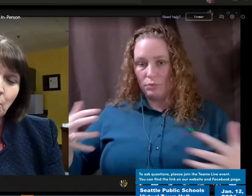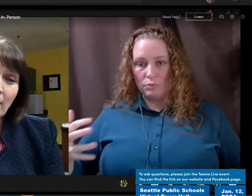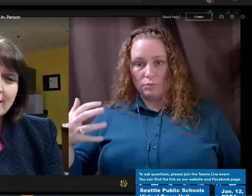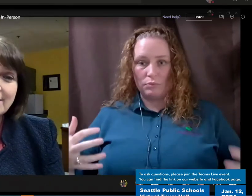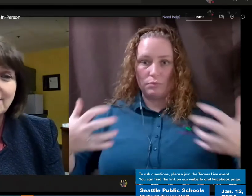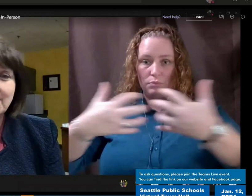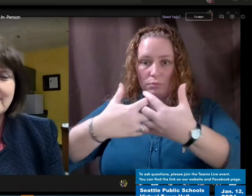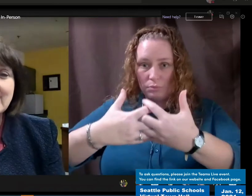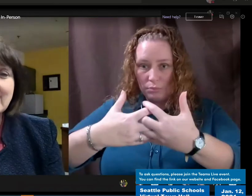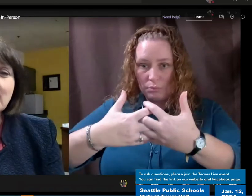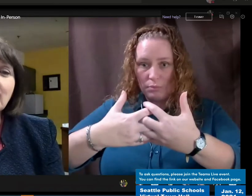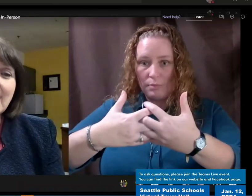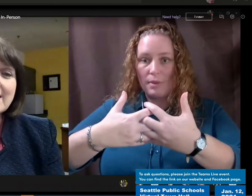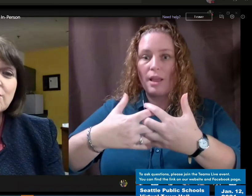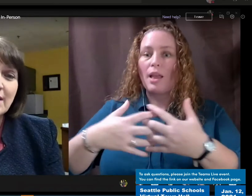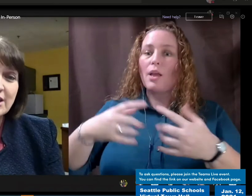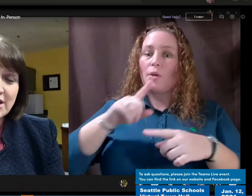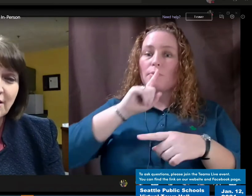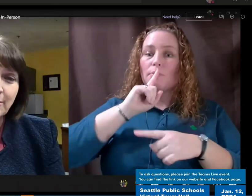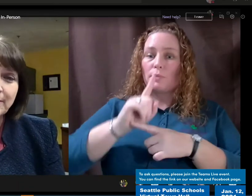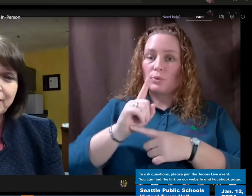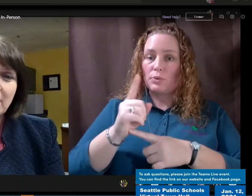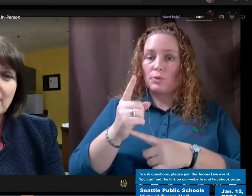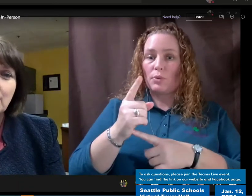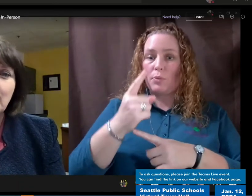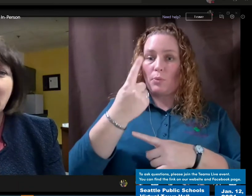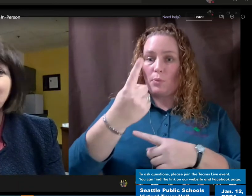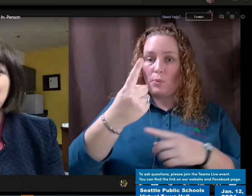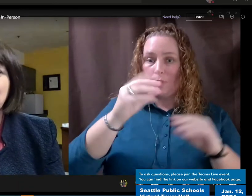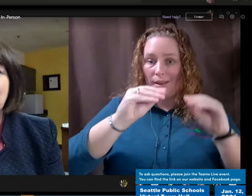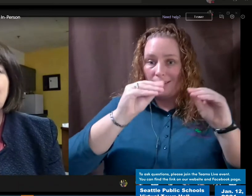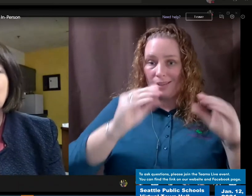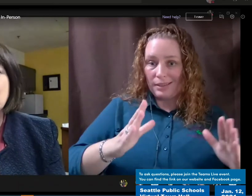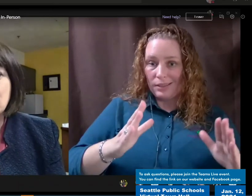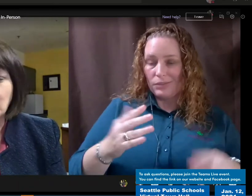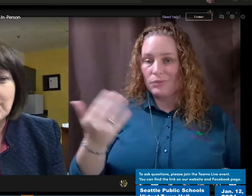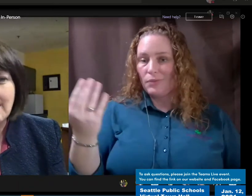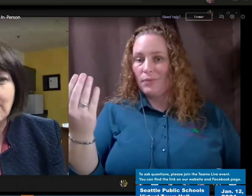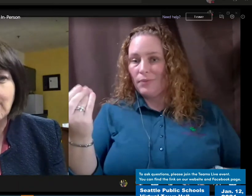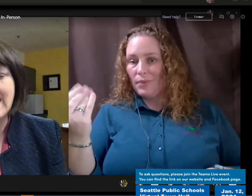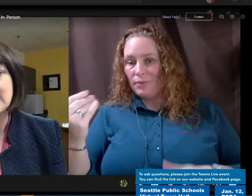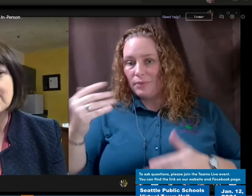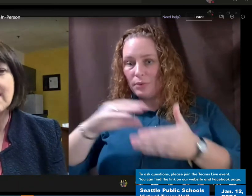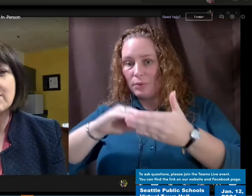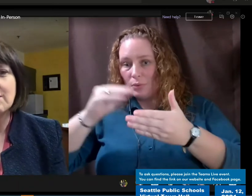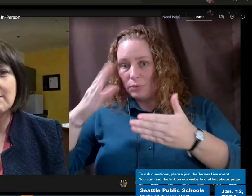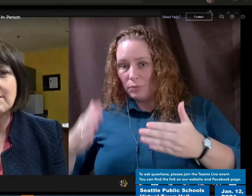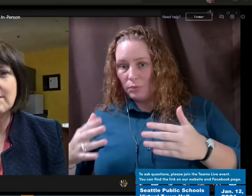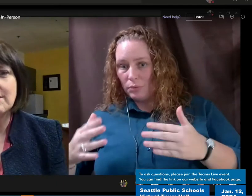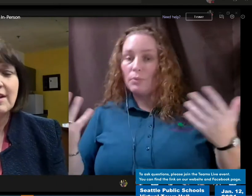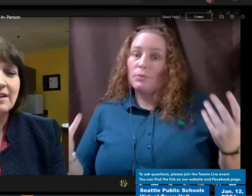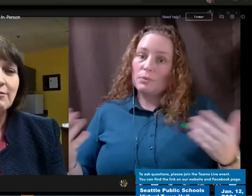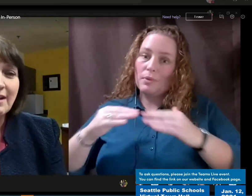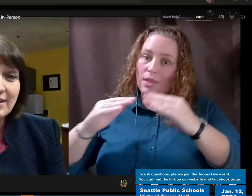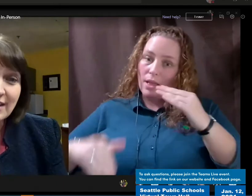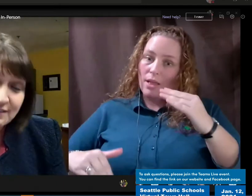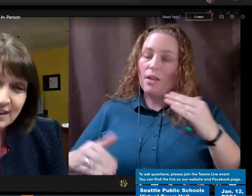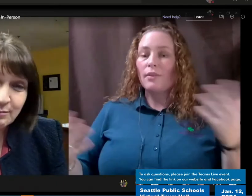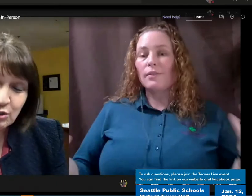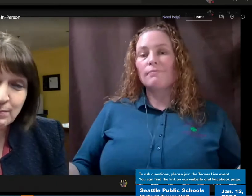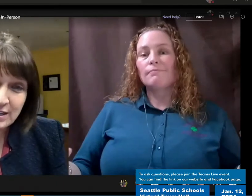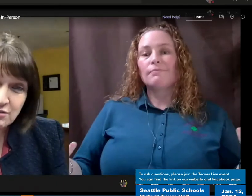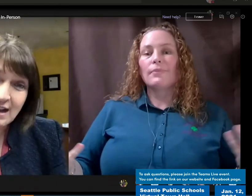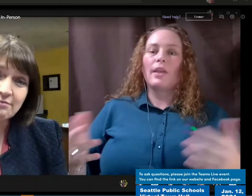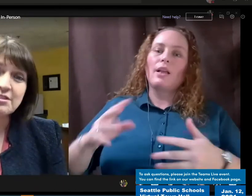have a 1-to-15 or less ratio. We have to create new school level master schedules. We have to lift up